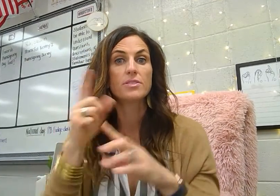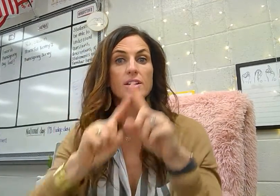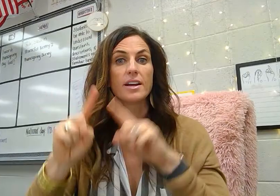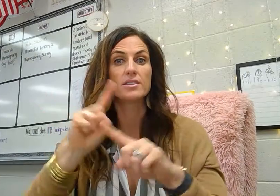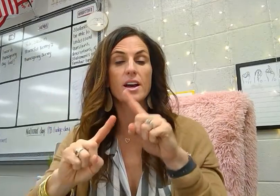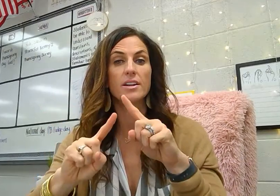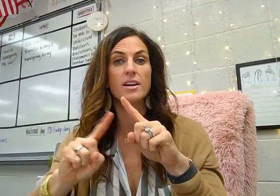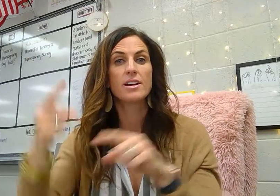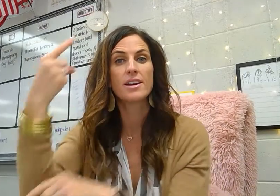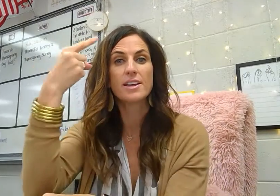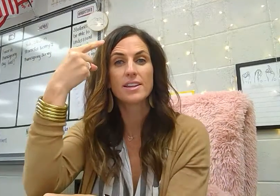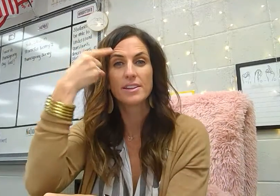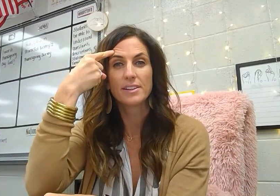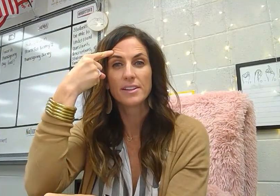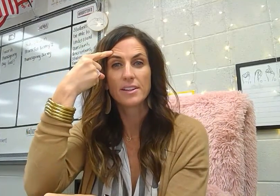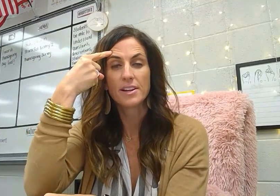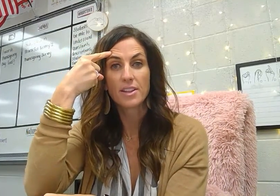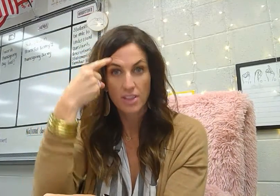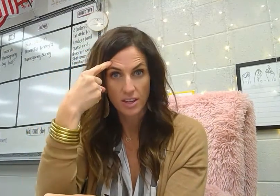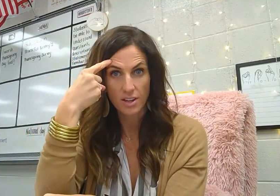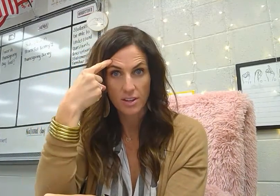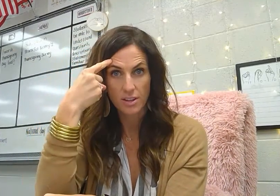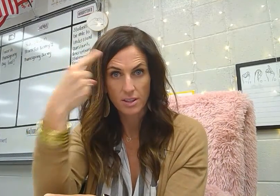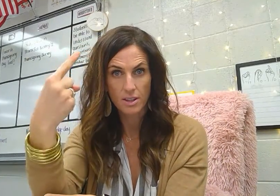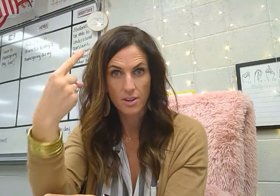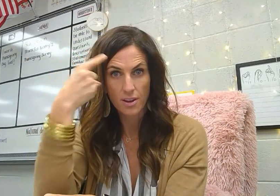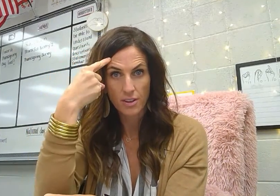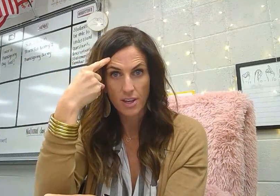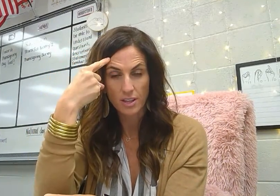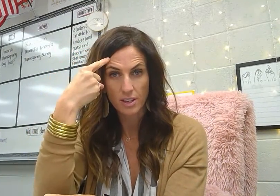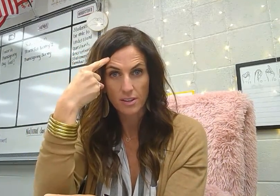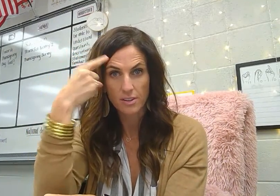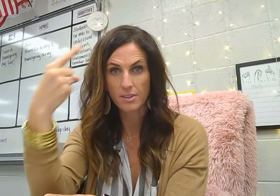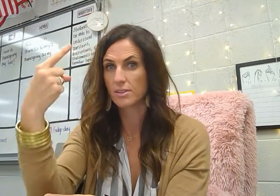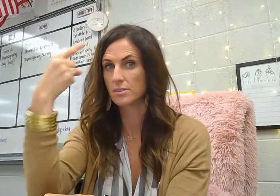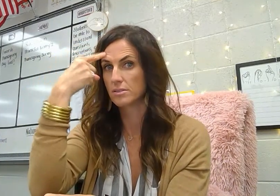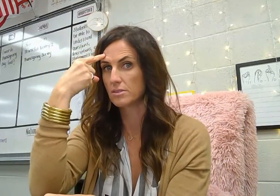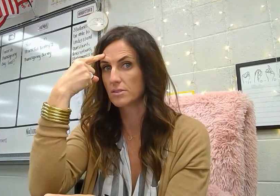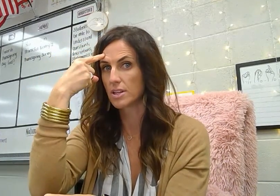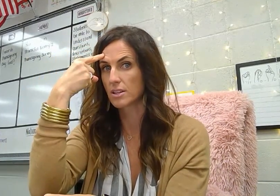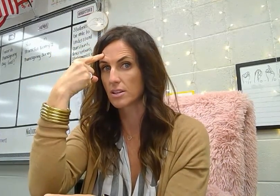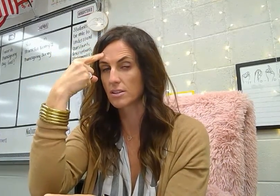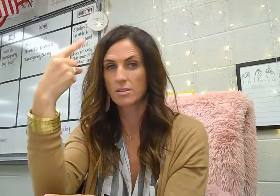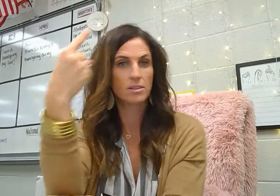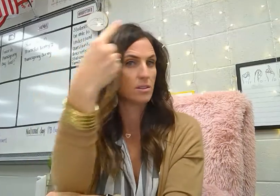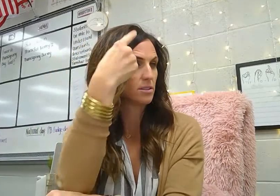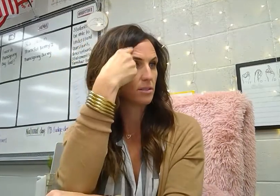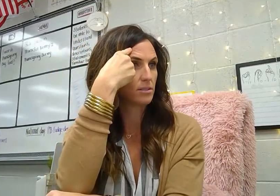The next sign, think, think, think.